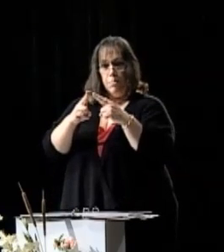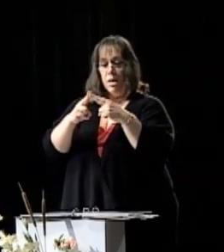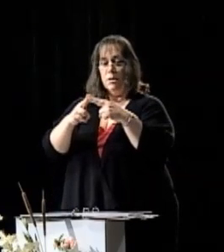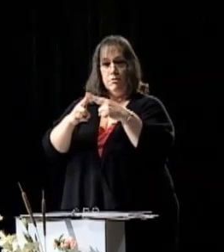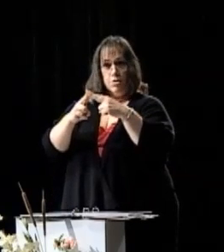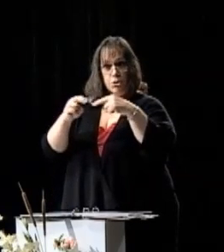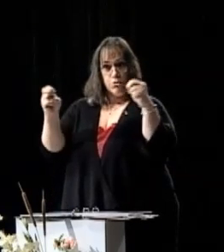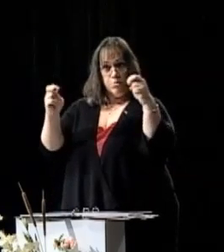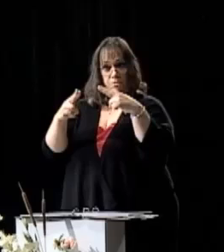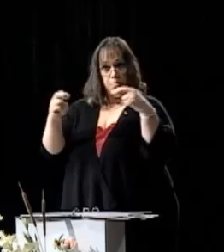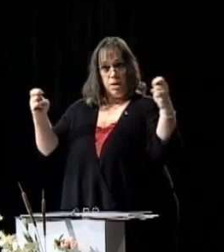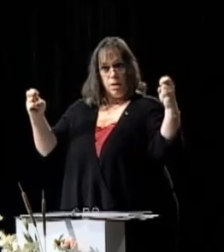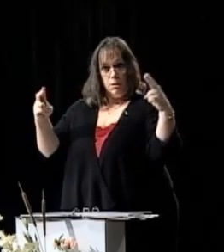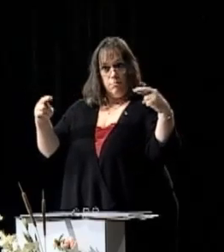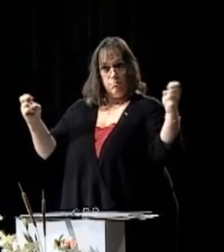Bacon is strips of bacon.